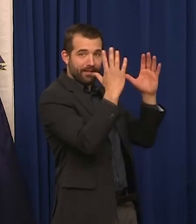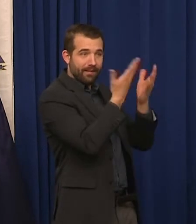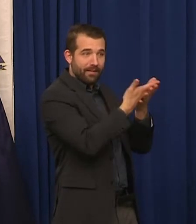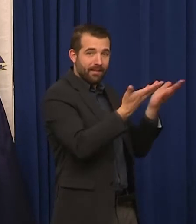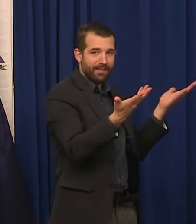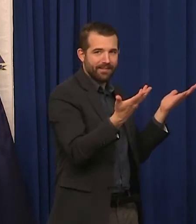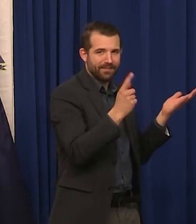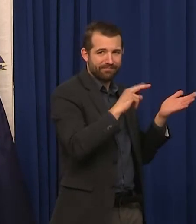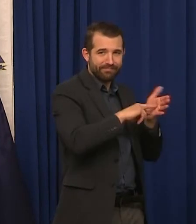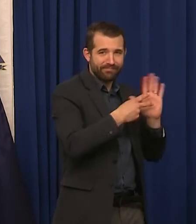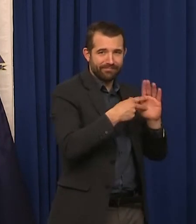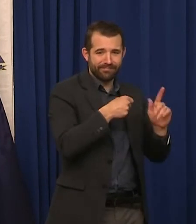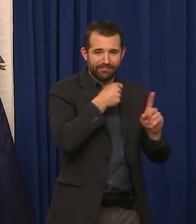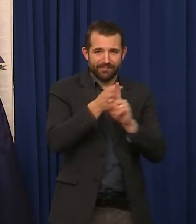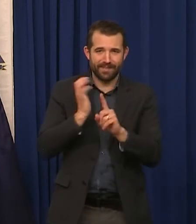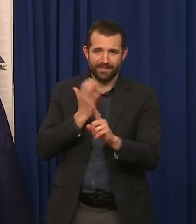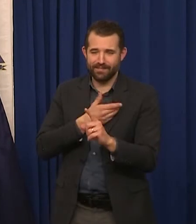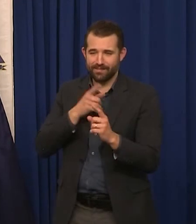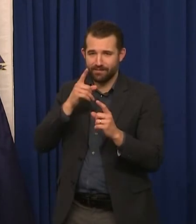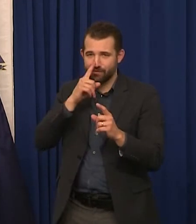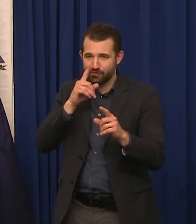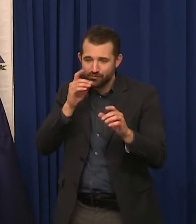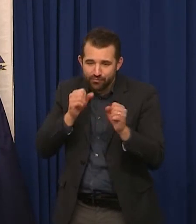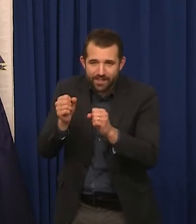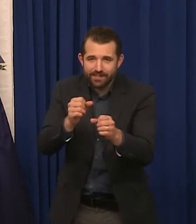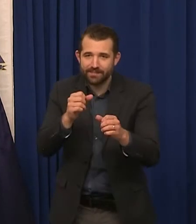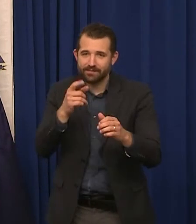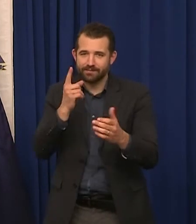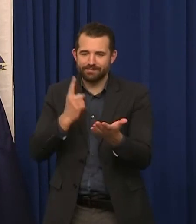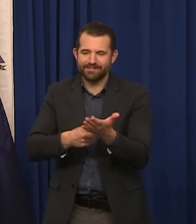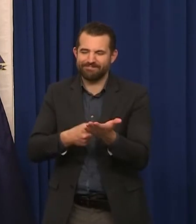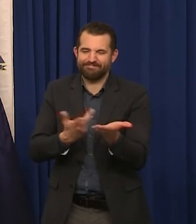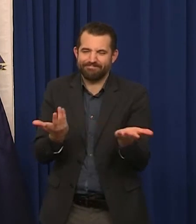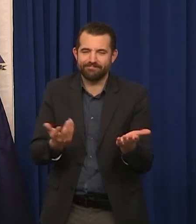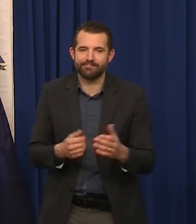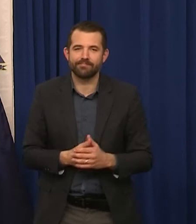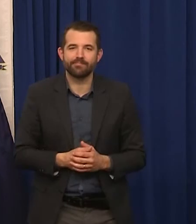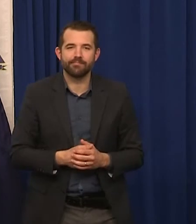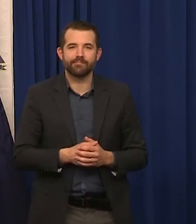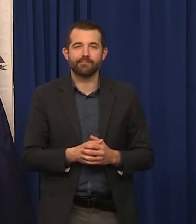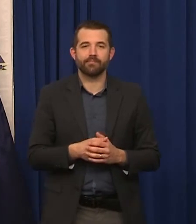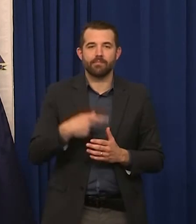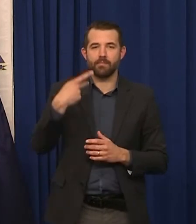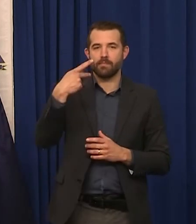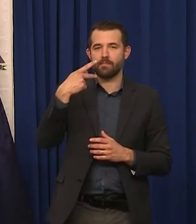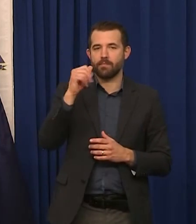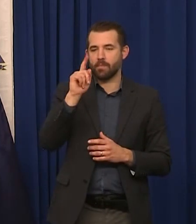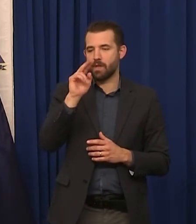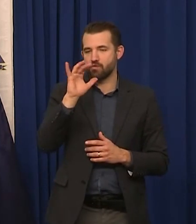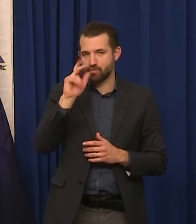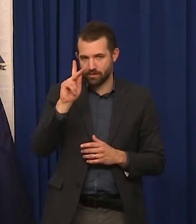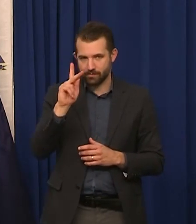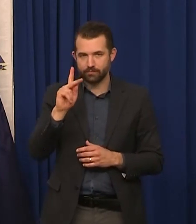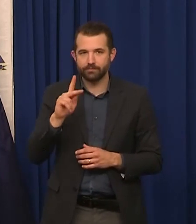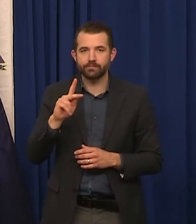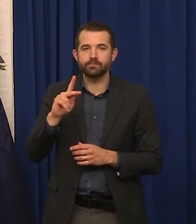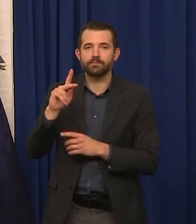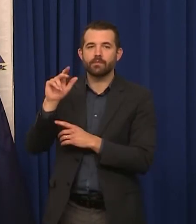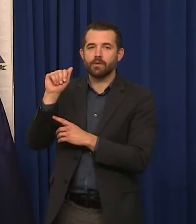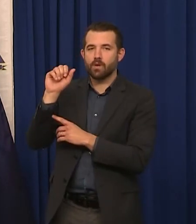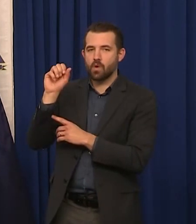right now. I'd like to turn next to Patrick Whittle at the Associated Press.